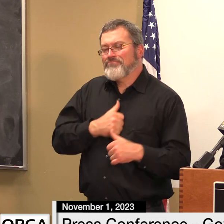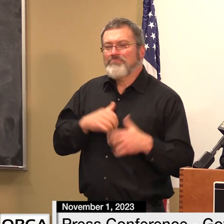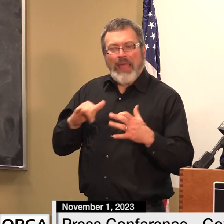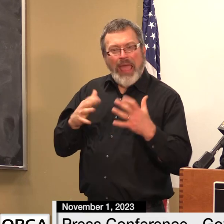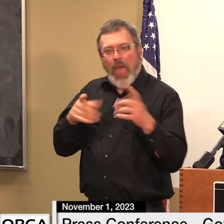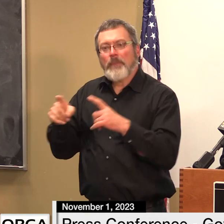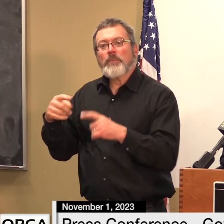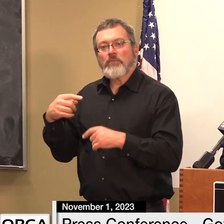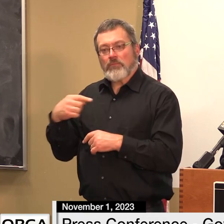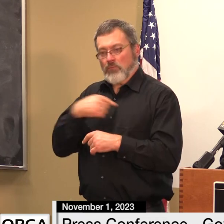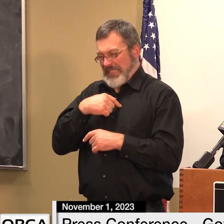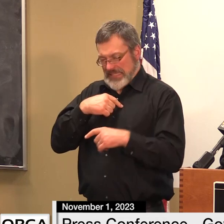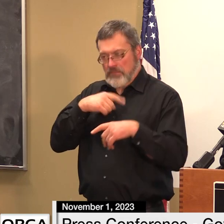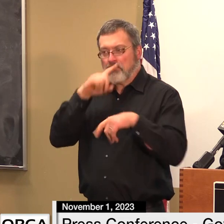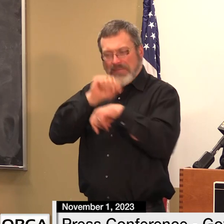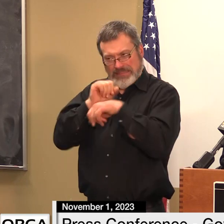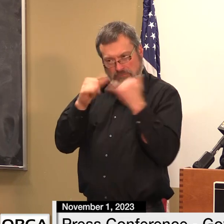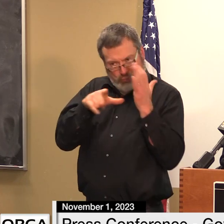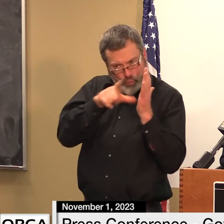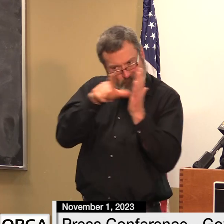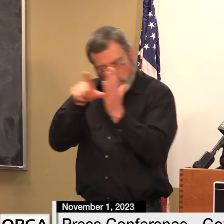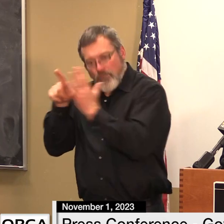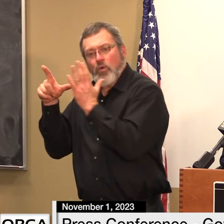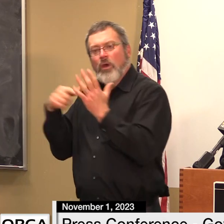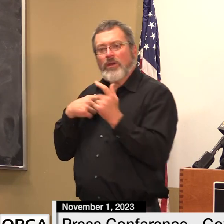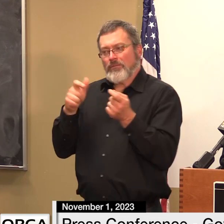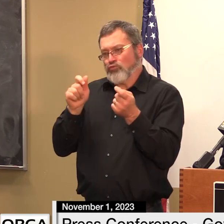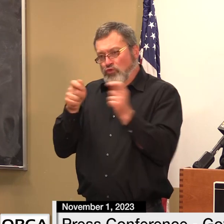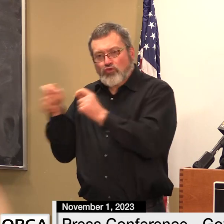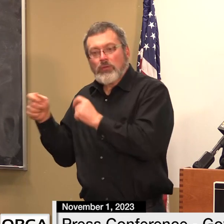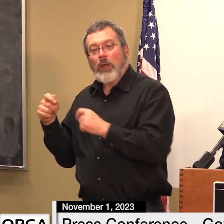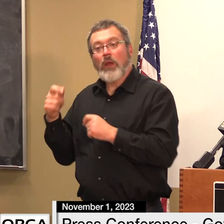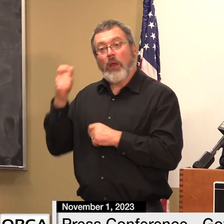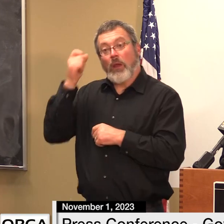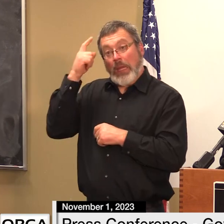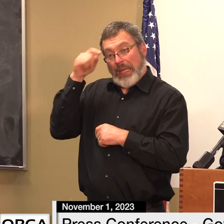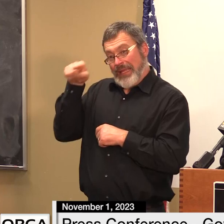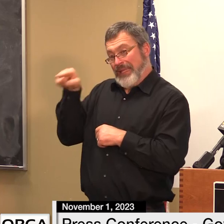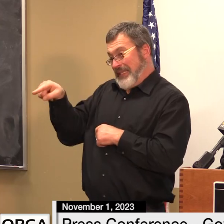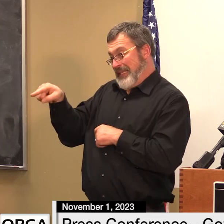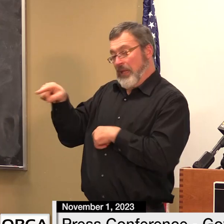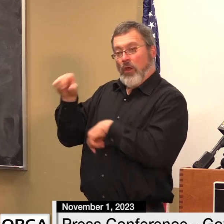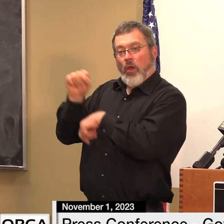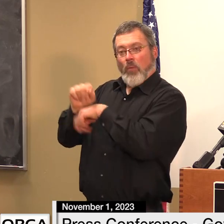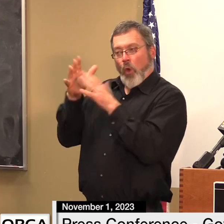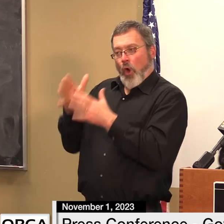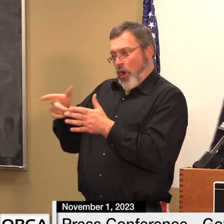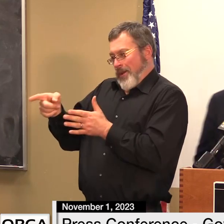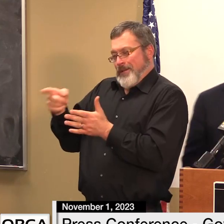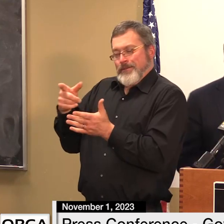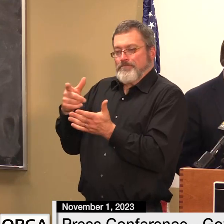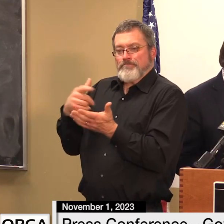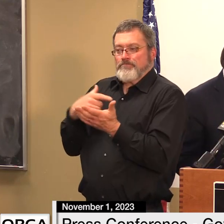review, but going back and revisiting those employee decisions is not something that we can do.